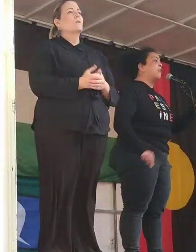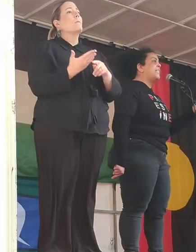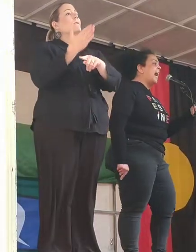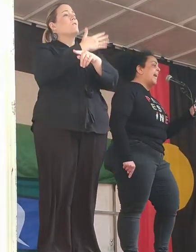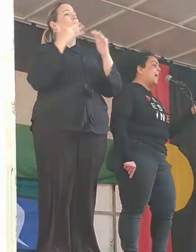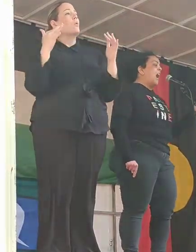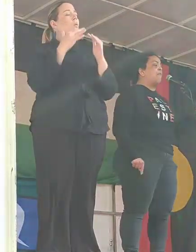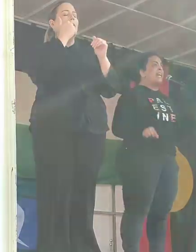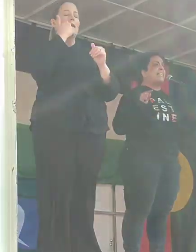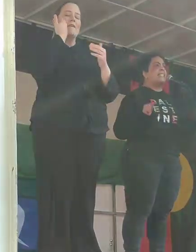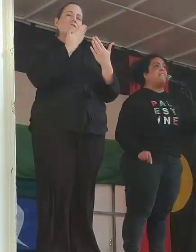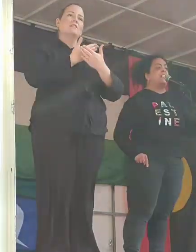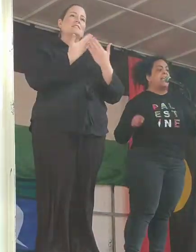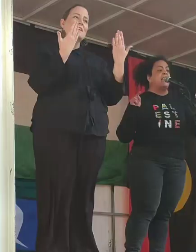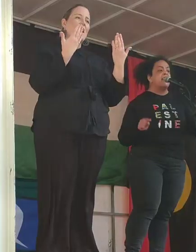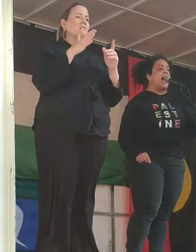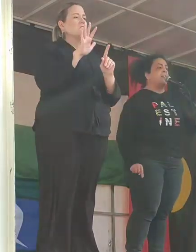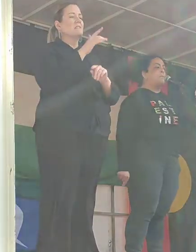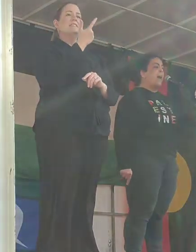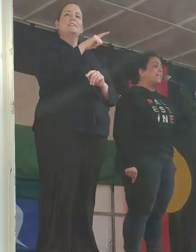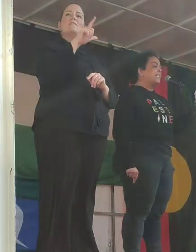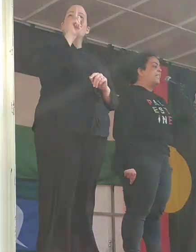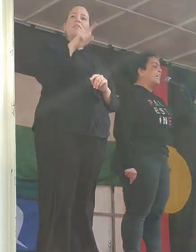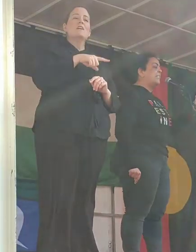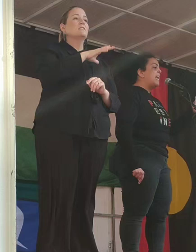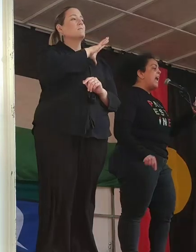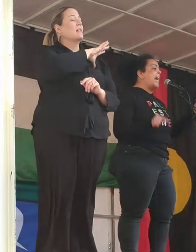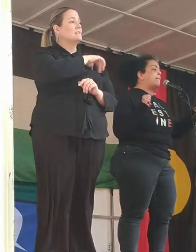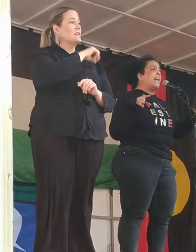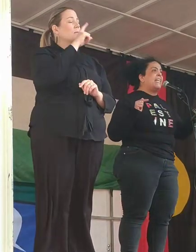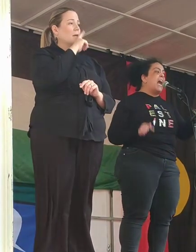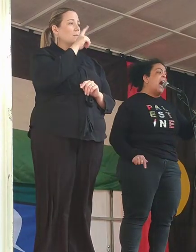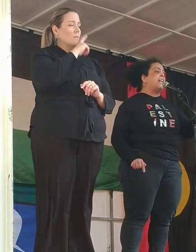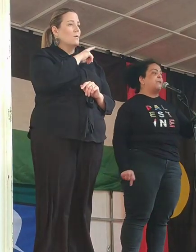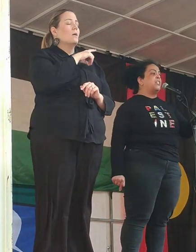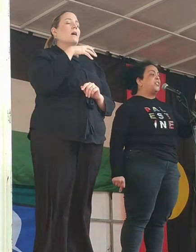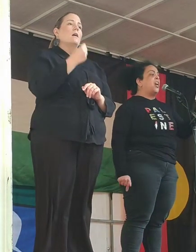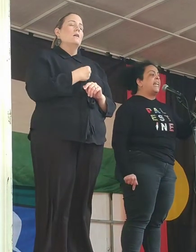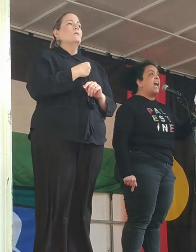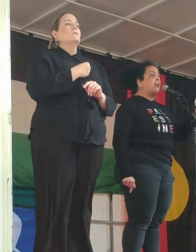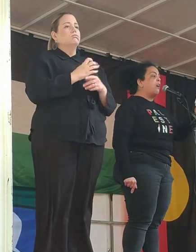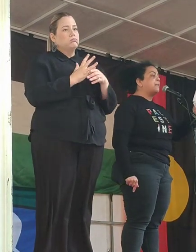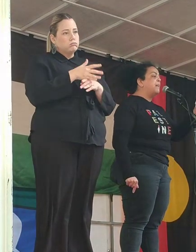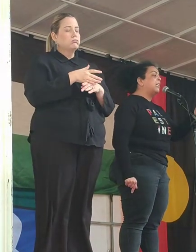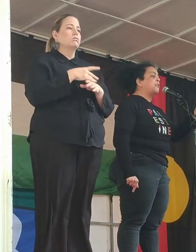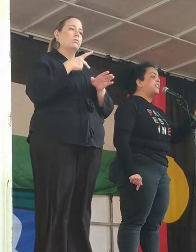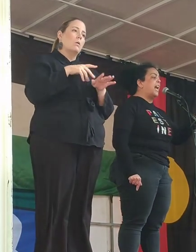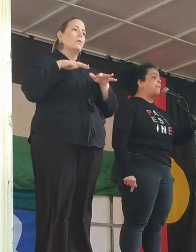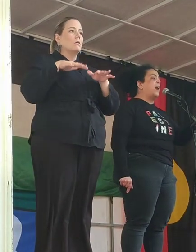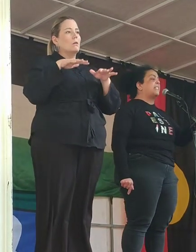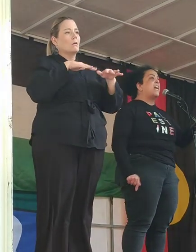war, every day, around 70,000 Palestinians had to make the arduous journey